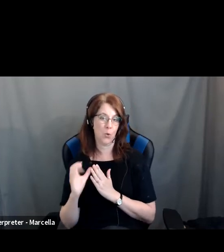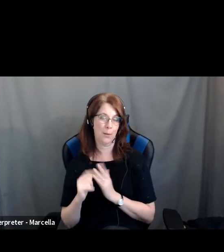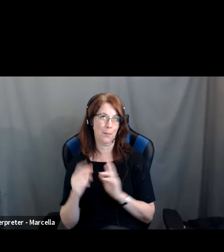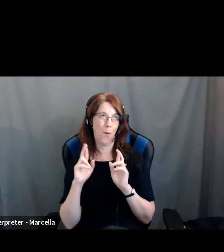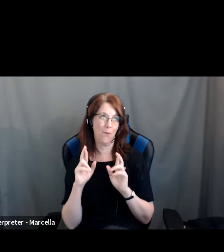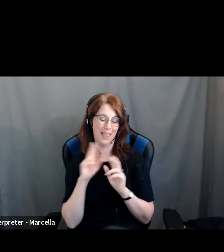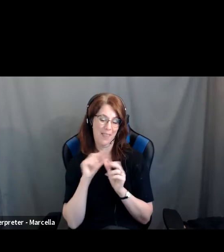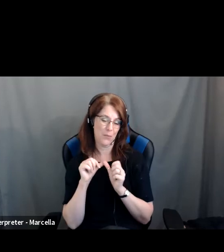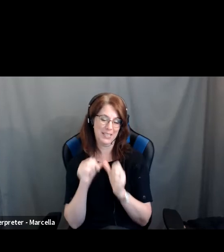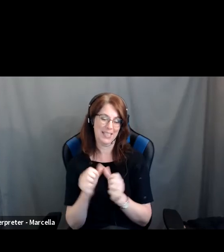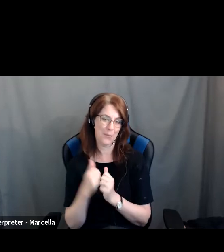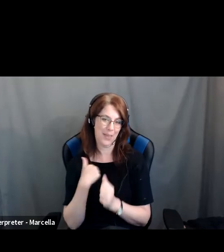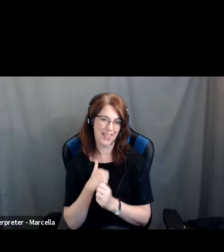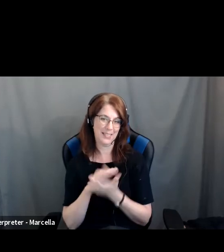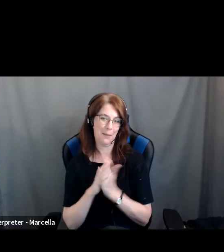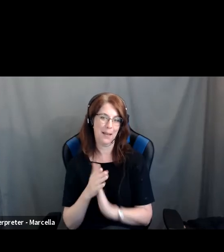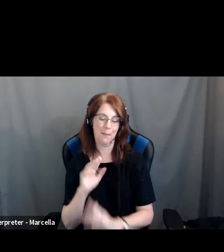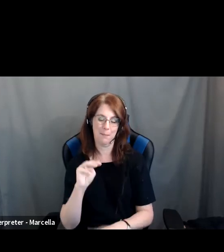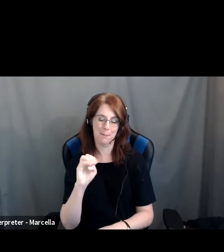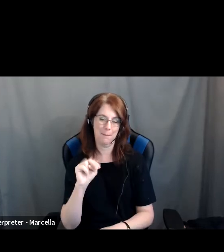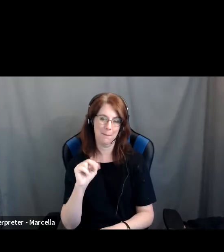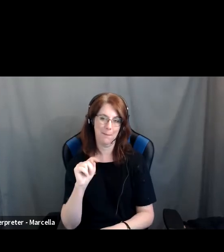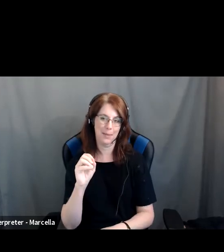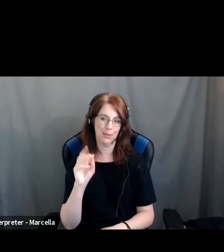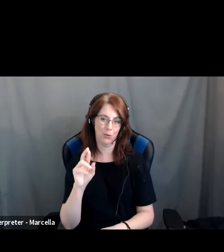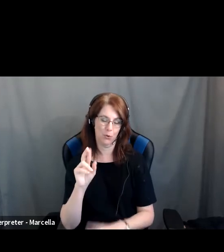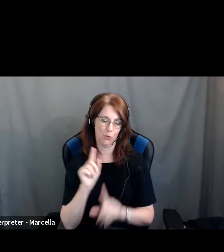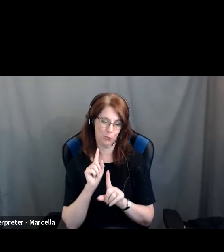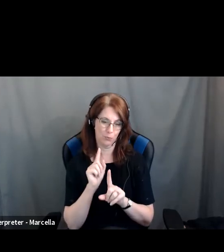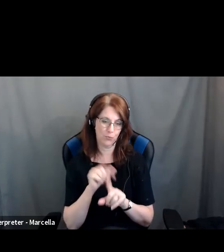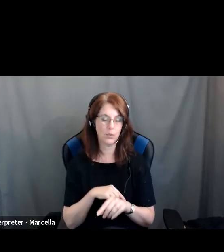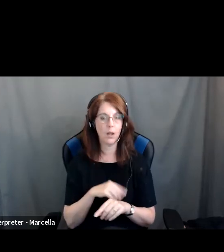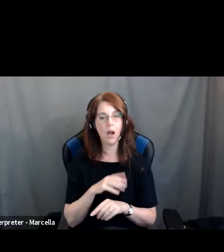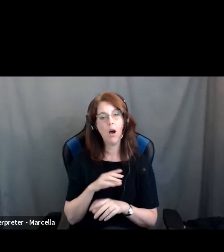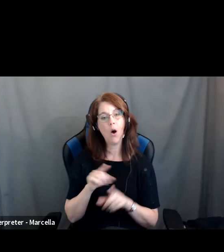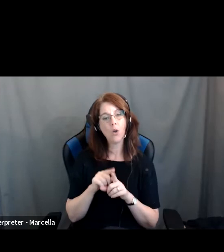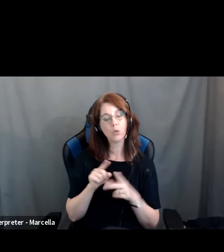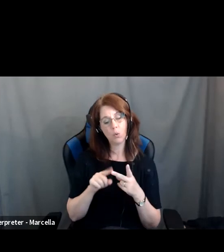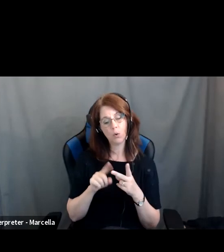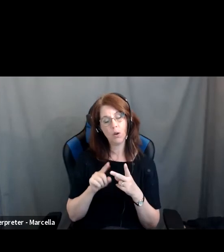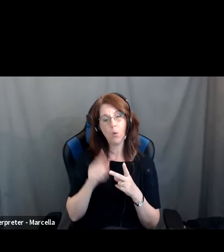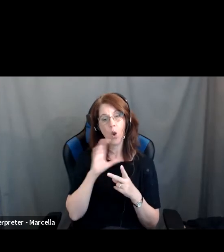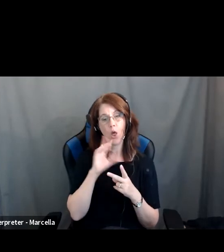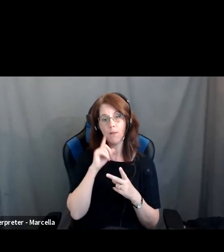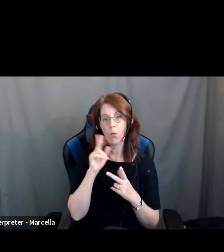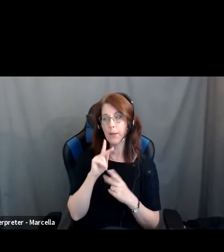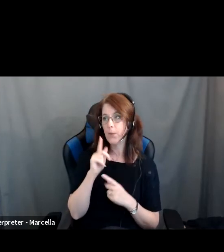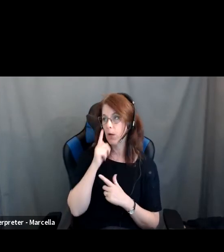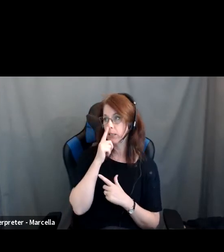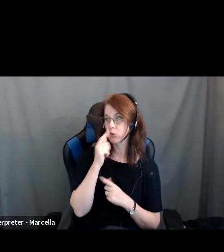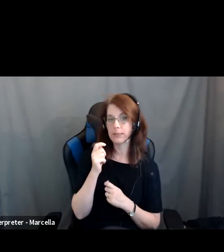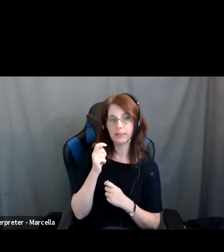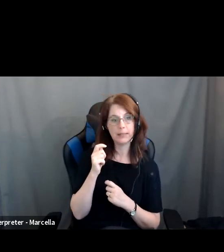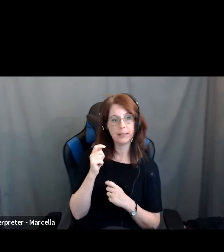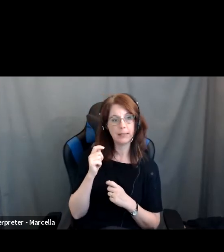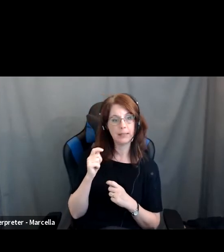and be mentors as well. And then we're looking for folks who are interested